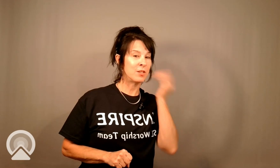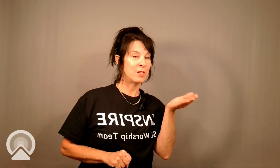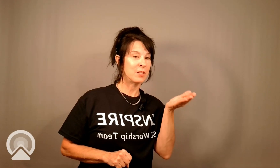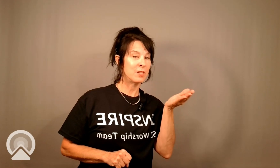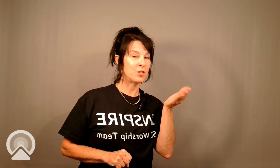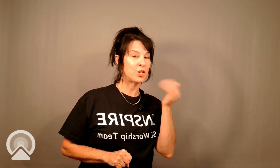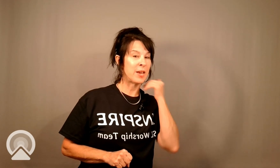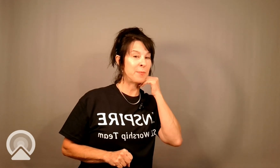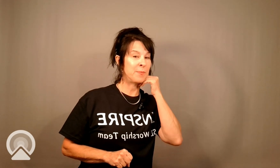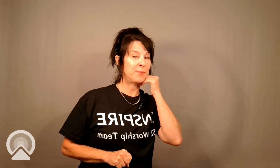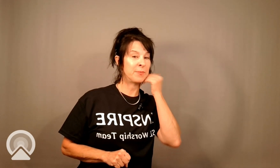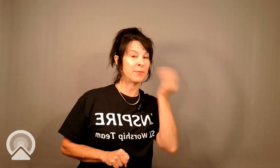Shame.